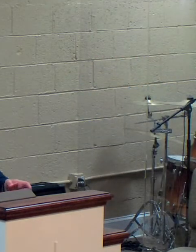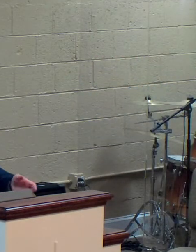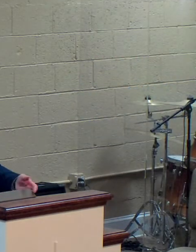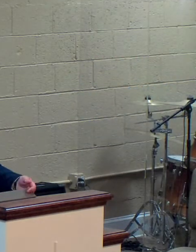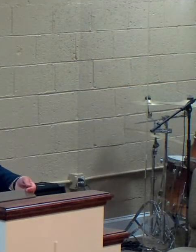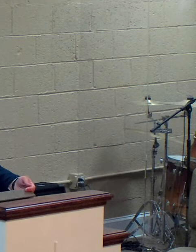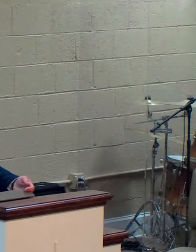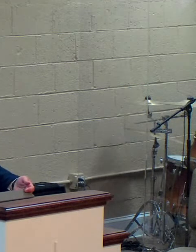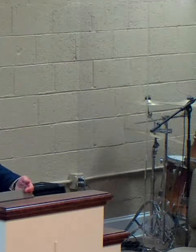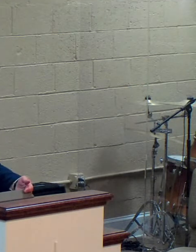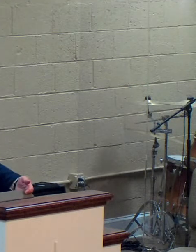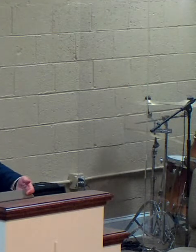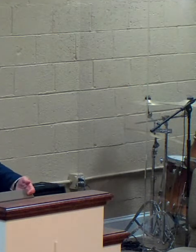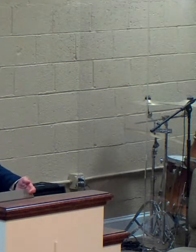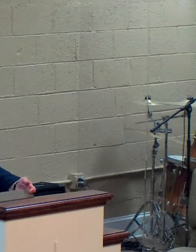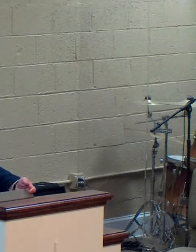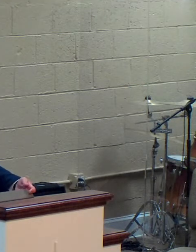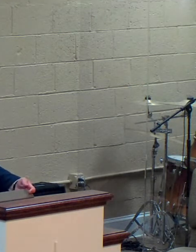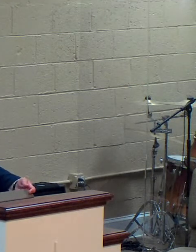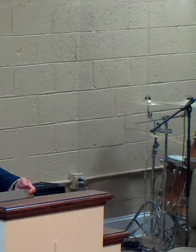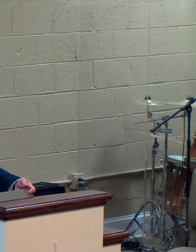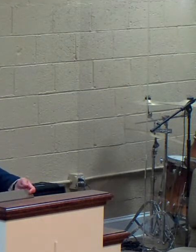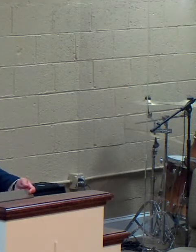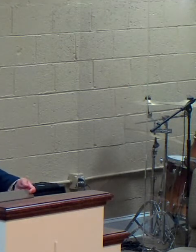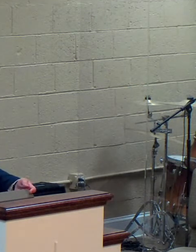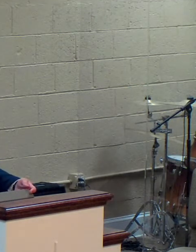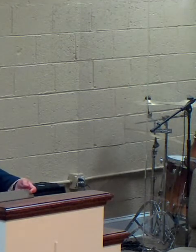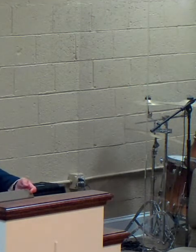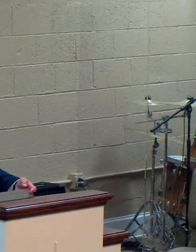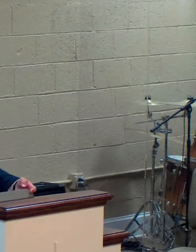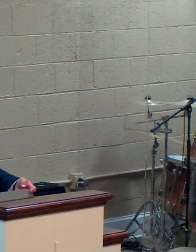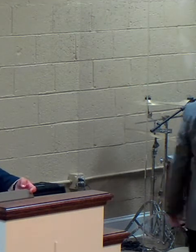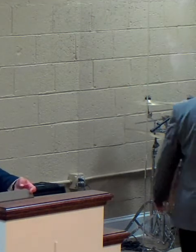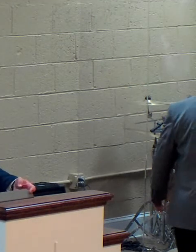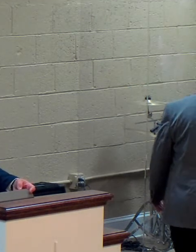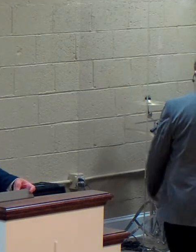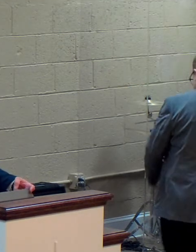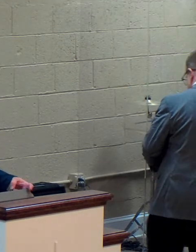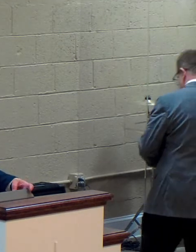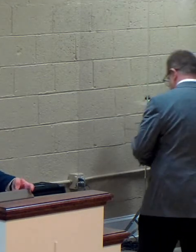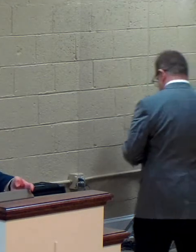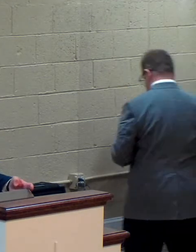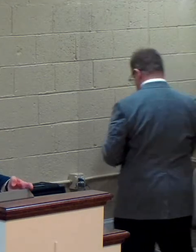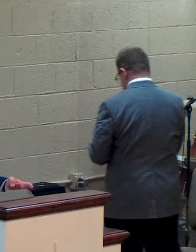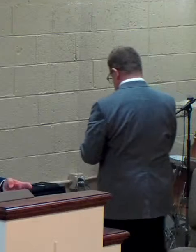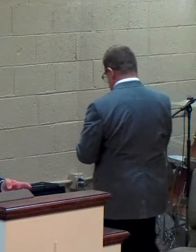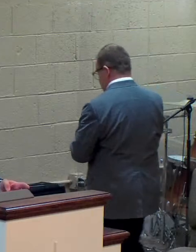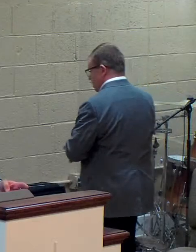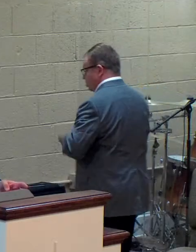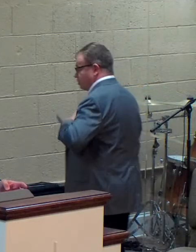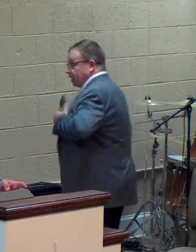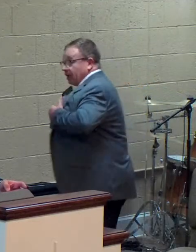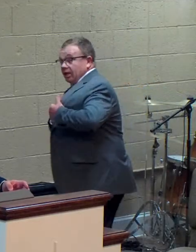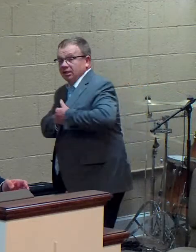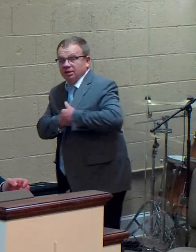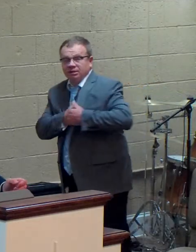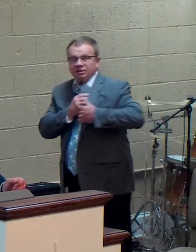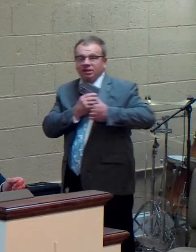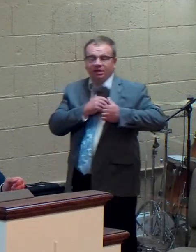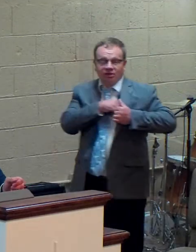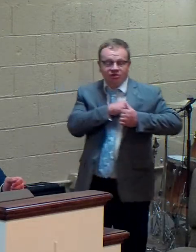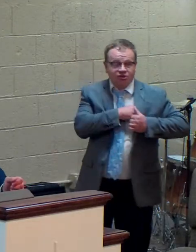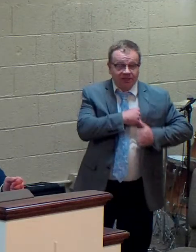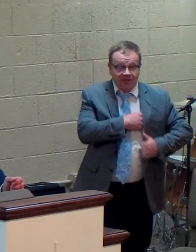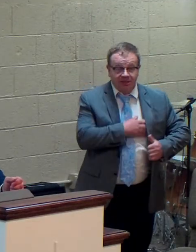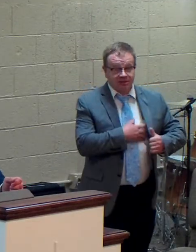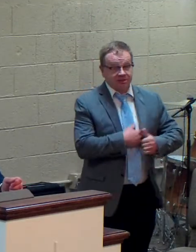Not just here, but in this city. It's so very important. It's so very important. God's will be done here